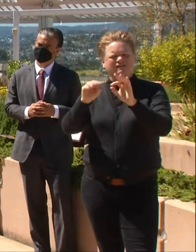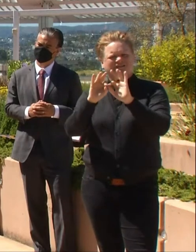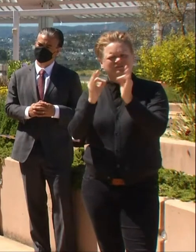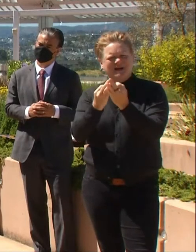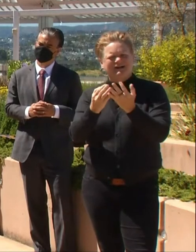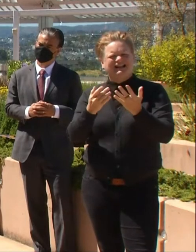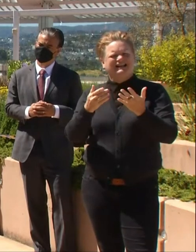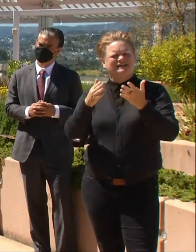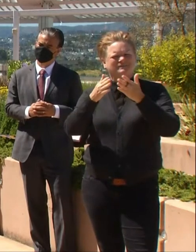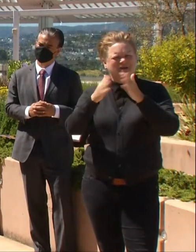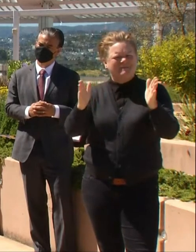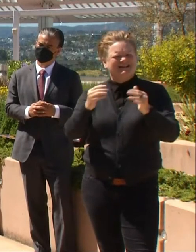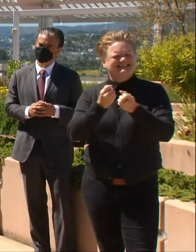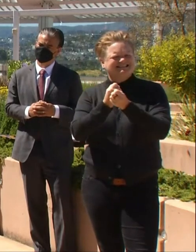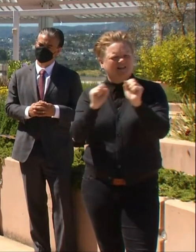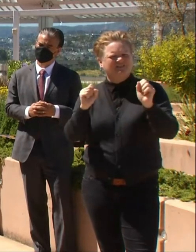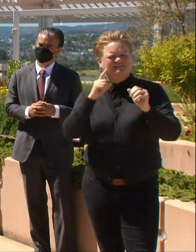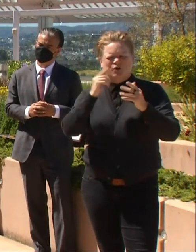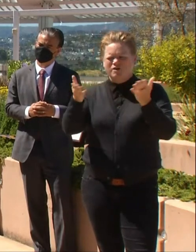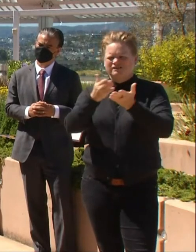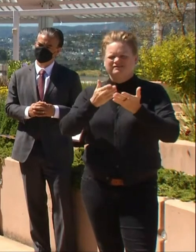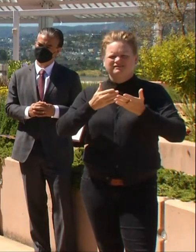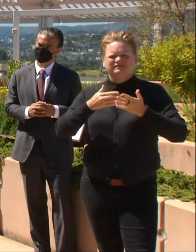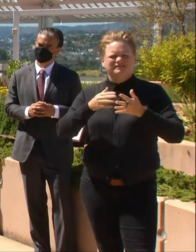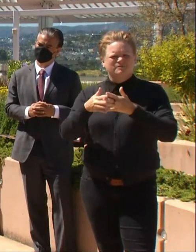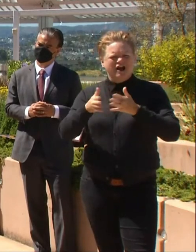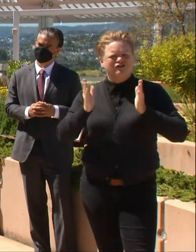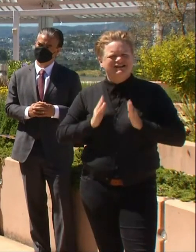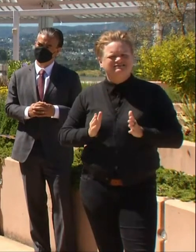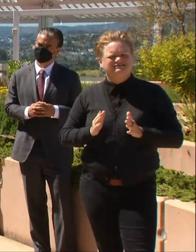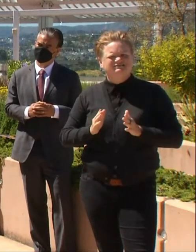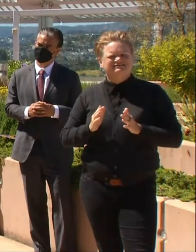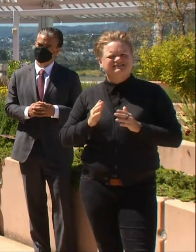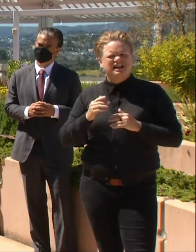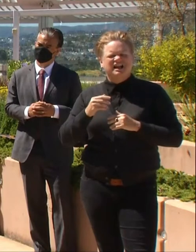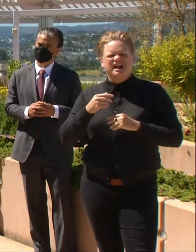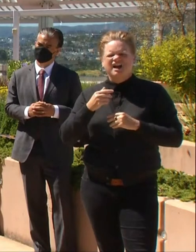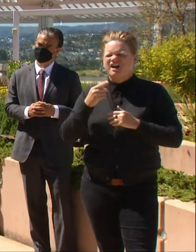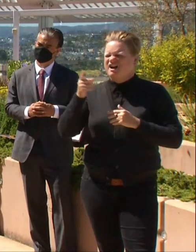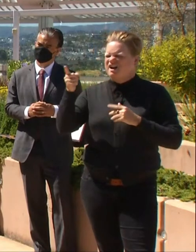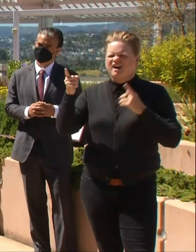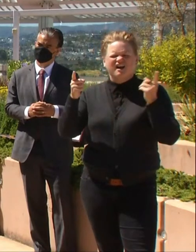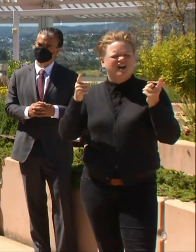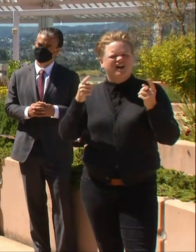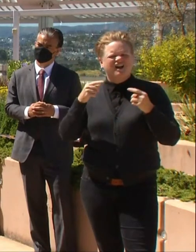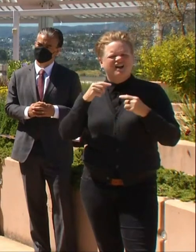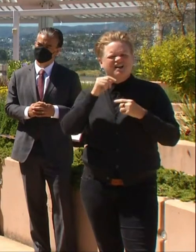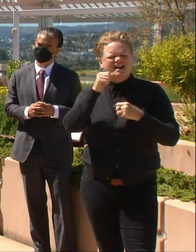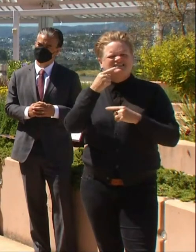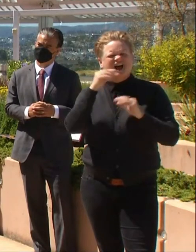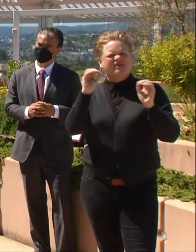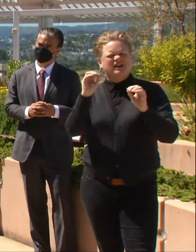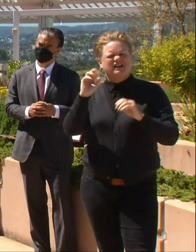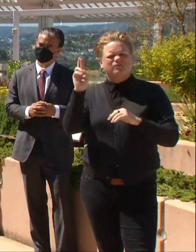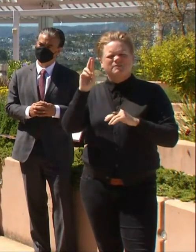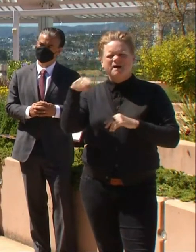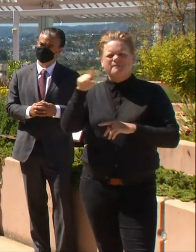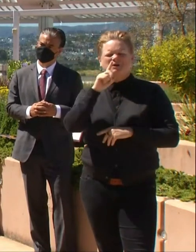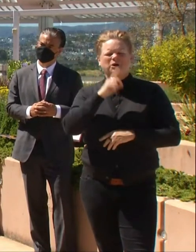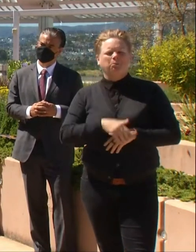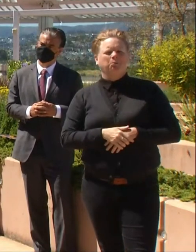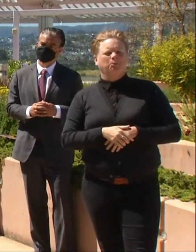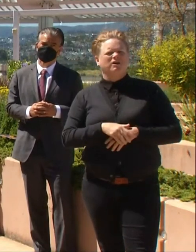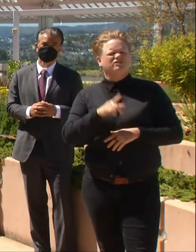say nothing about this outrageous decision. Shame on them. What frauds they are. Frauds. They're